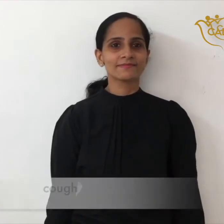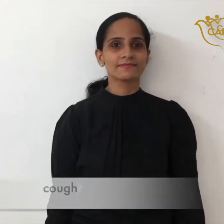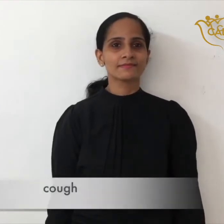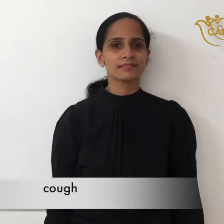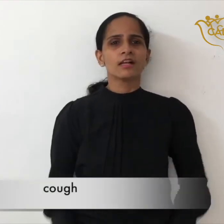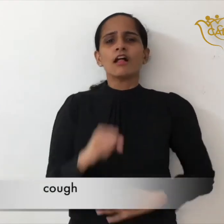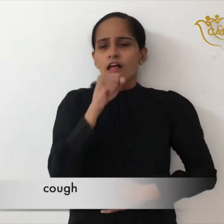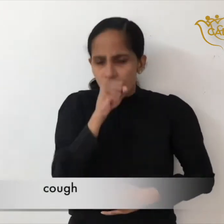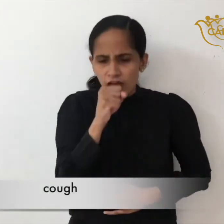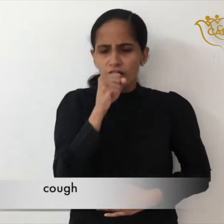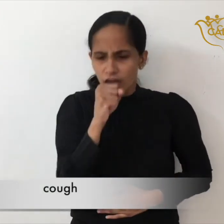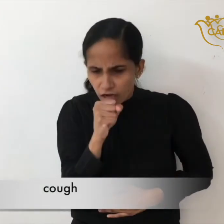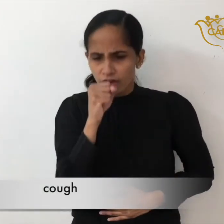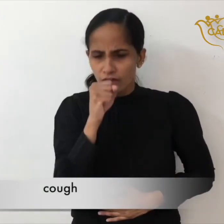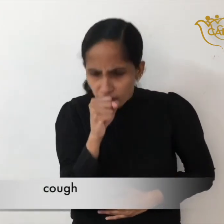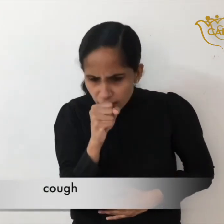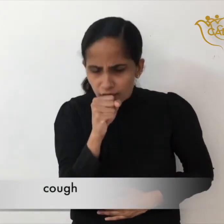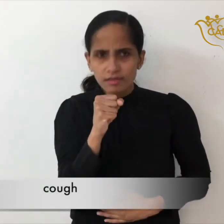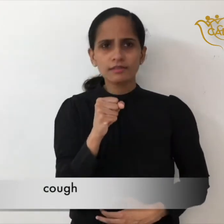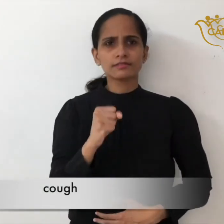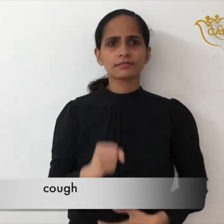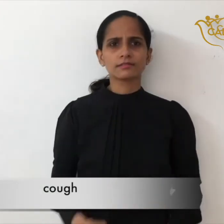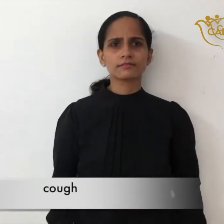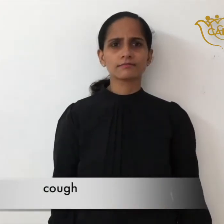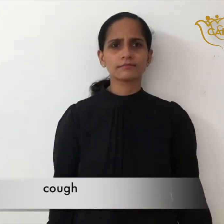tickle cough cough